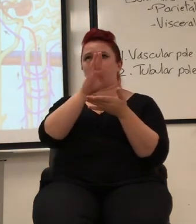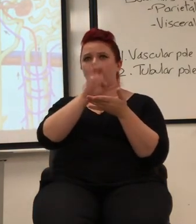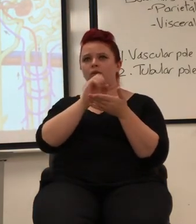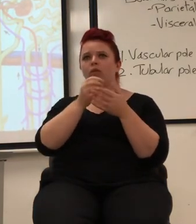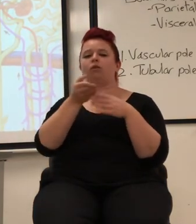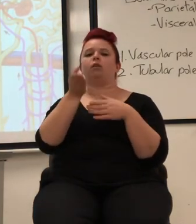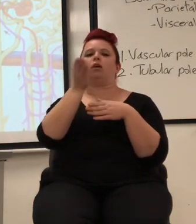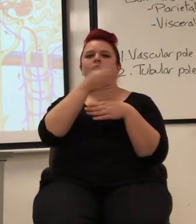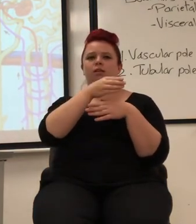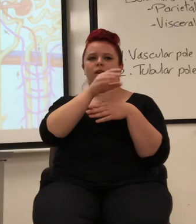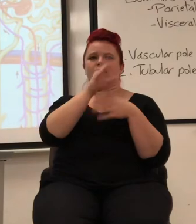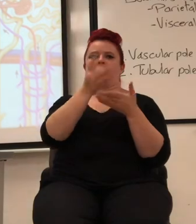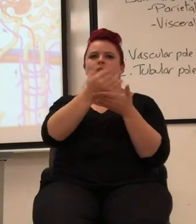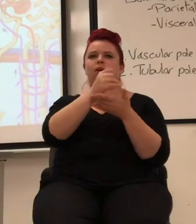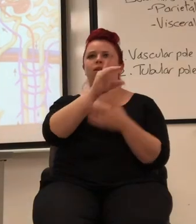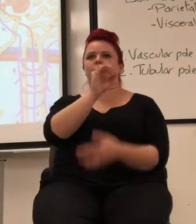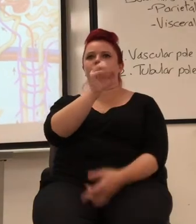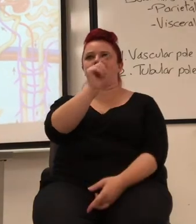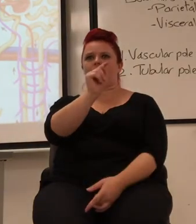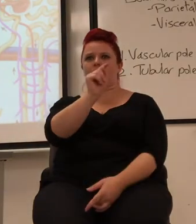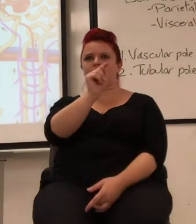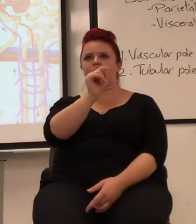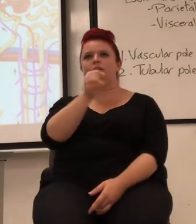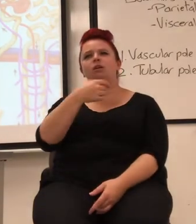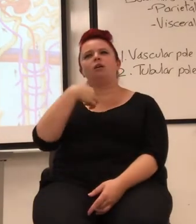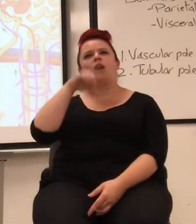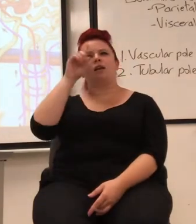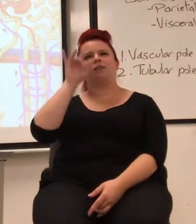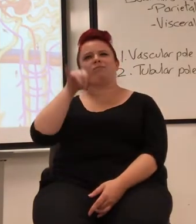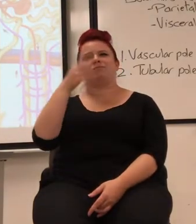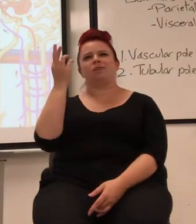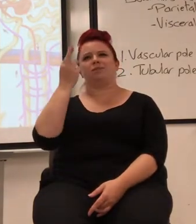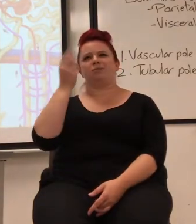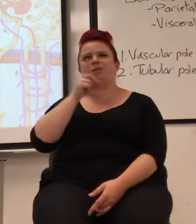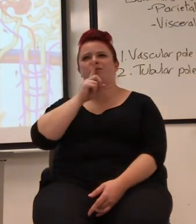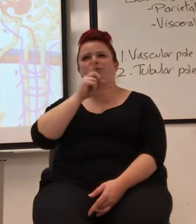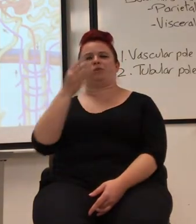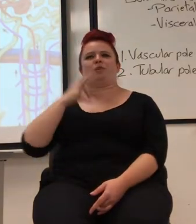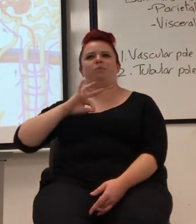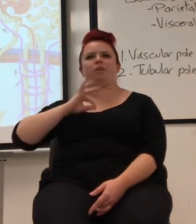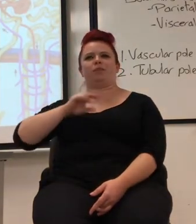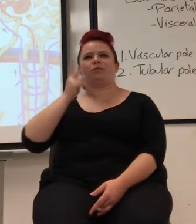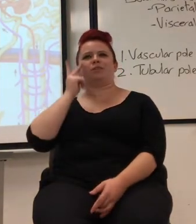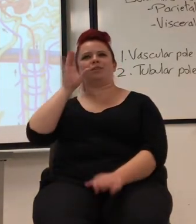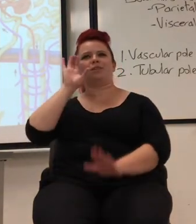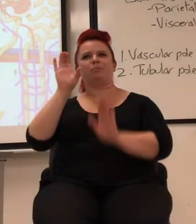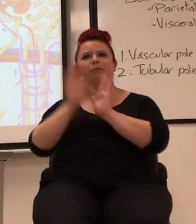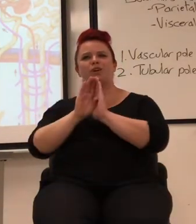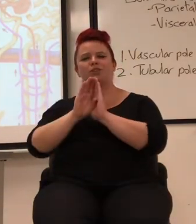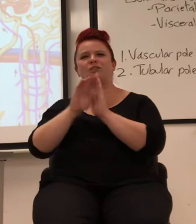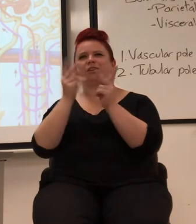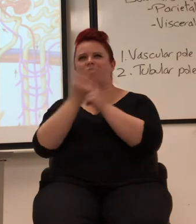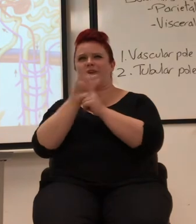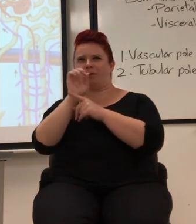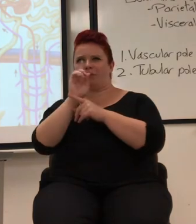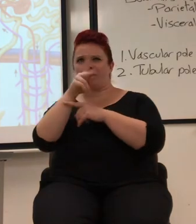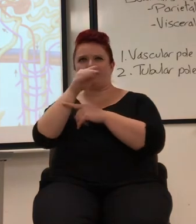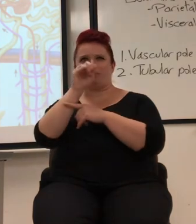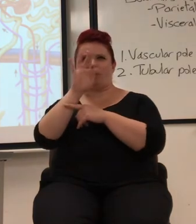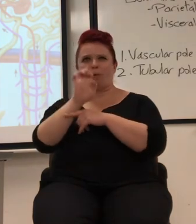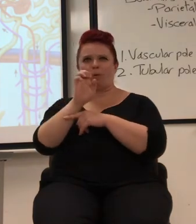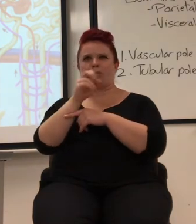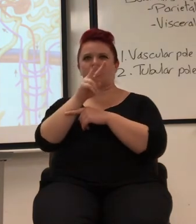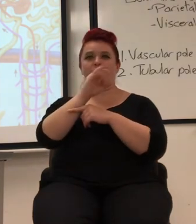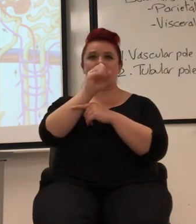duct. Okay. So I think that's why it's useful to kind of look at pictures, knowing those